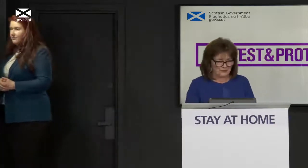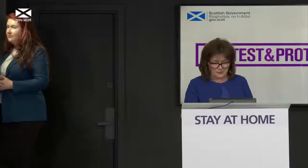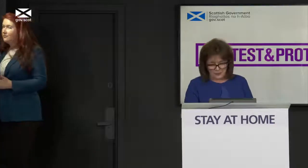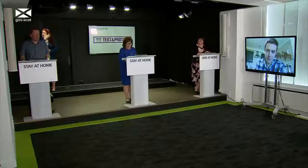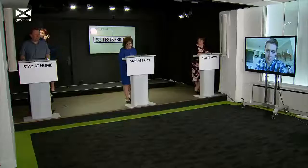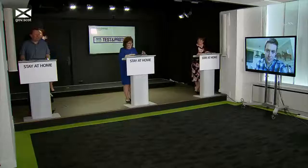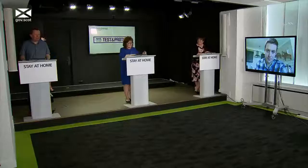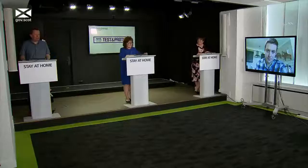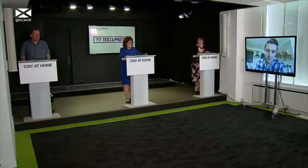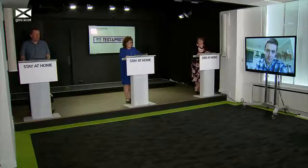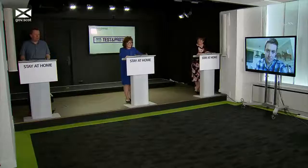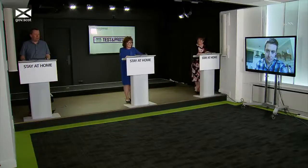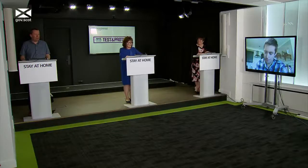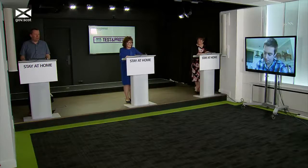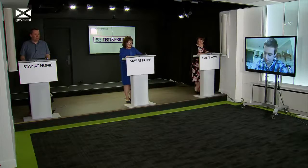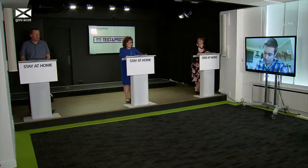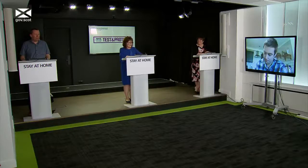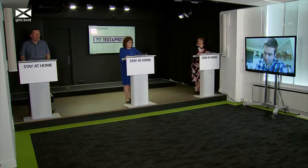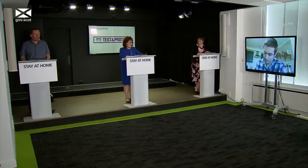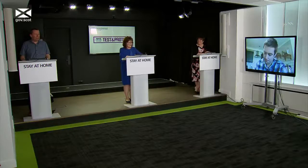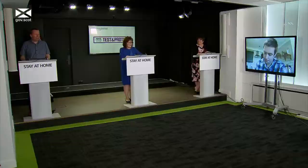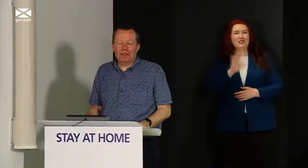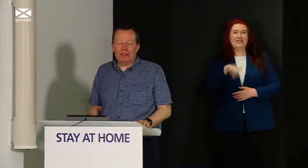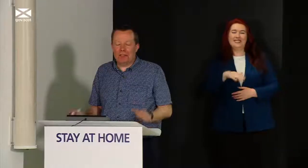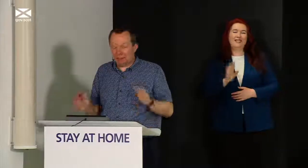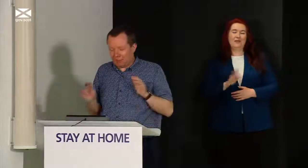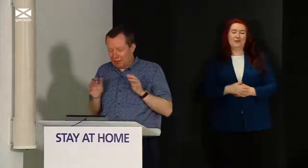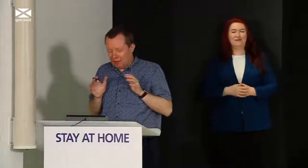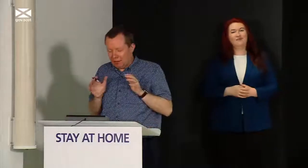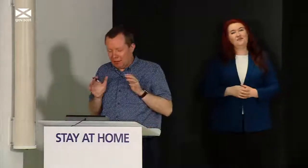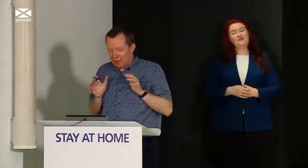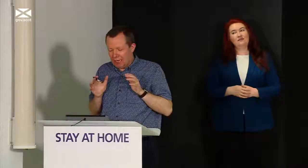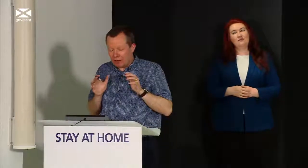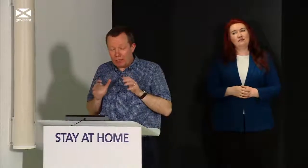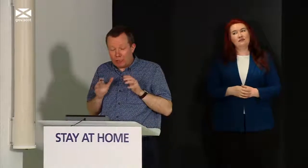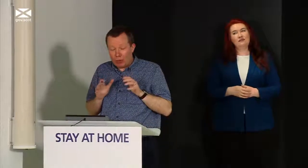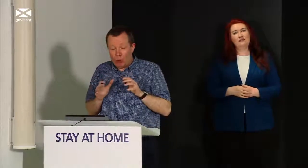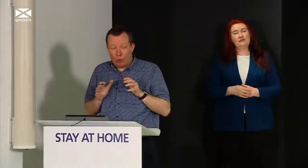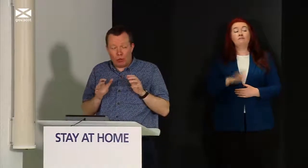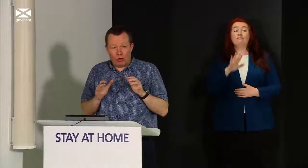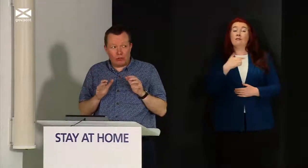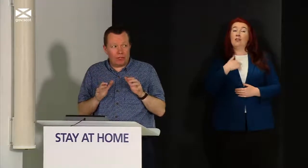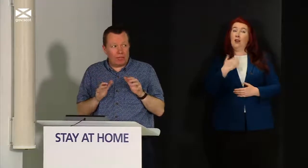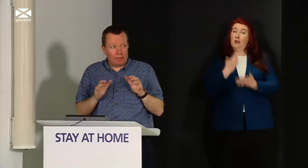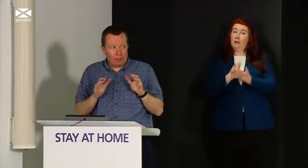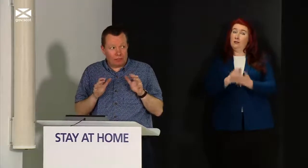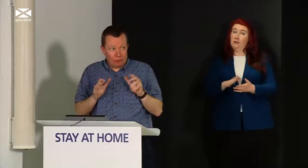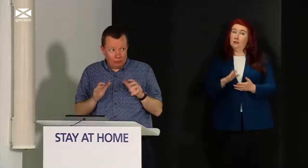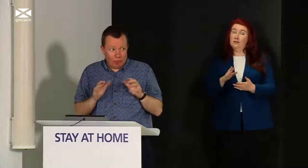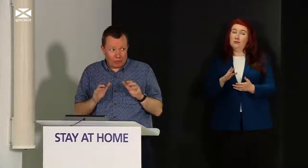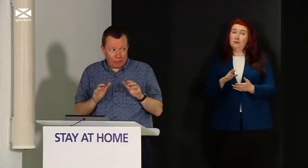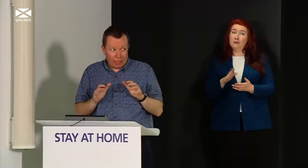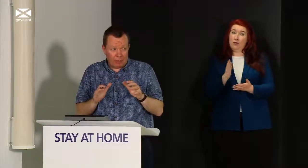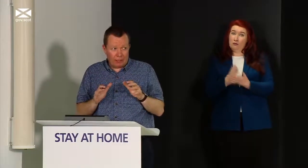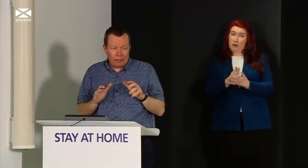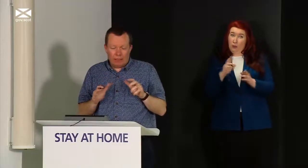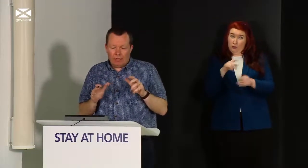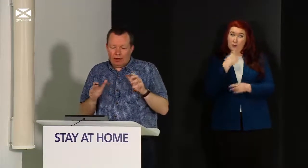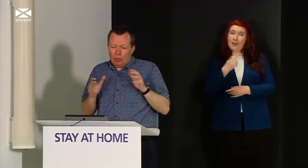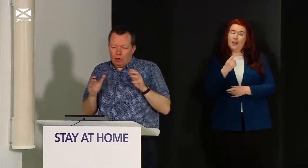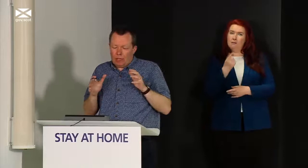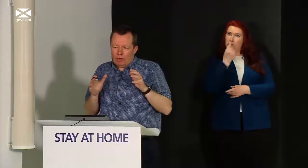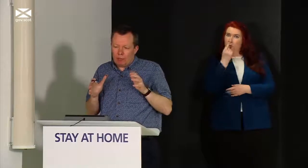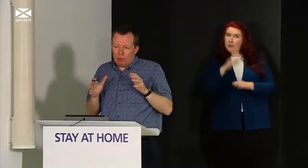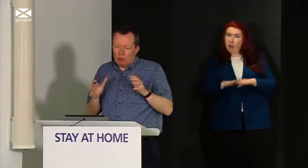too easy to not get me to answer so that the I really hope what you suggested doesn't happen